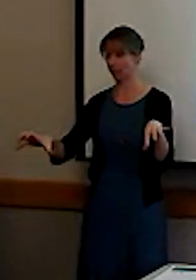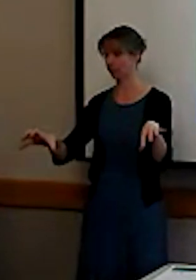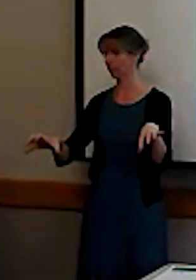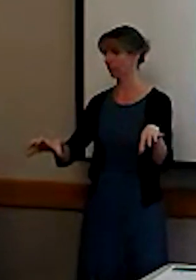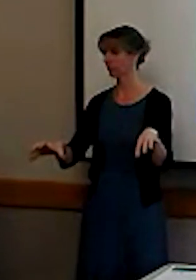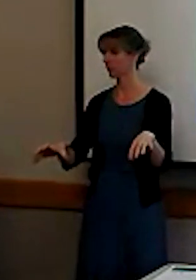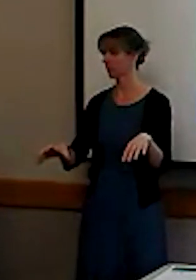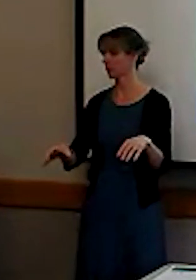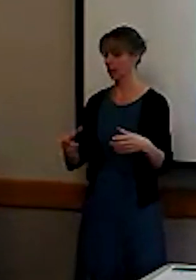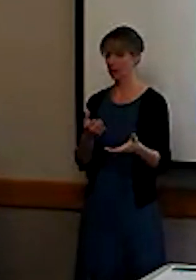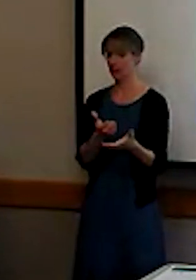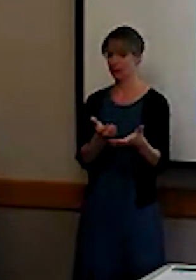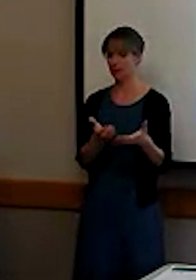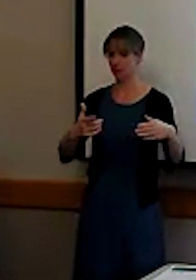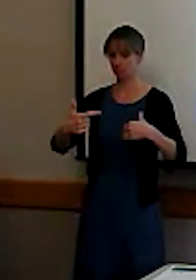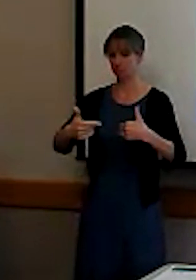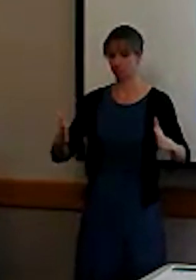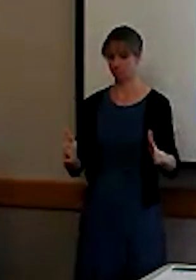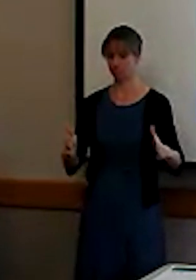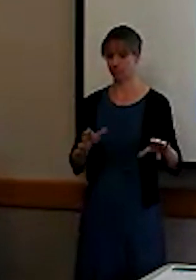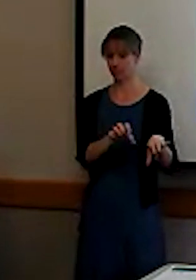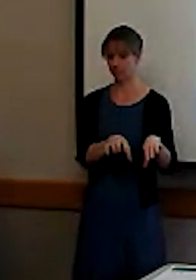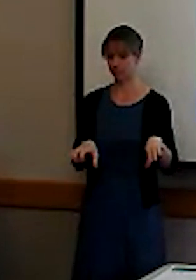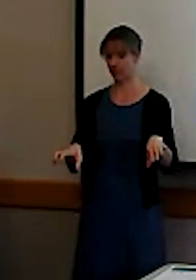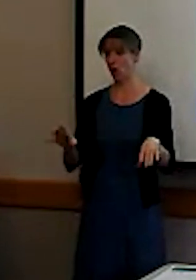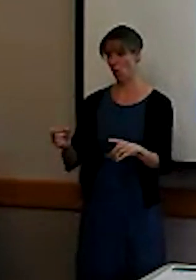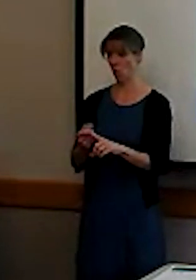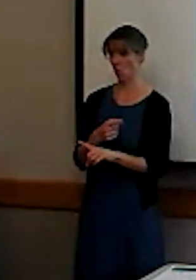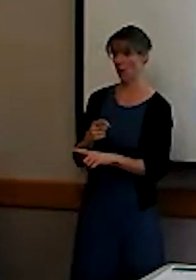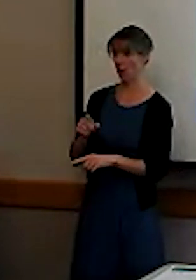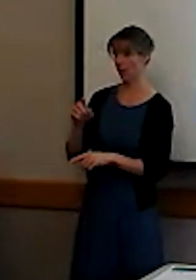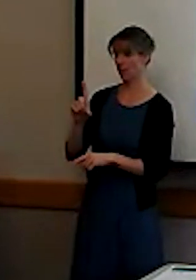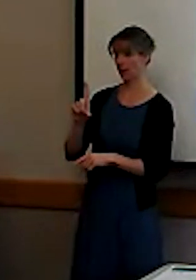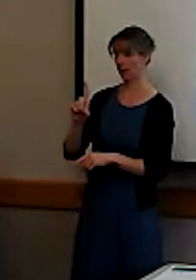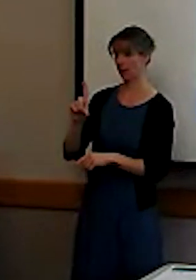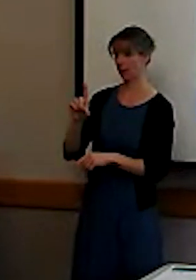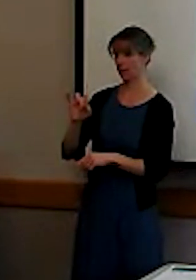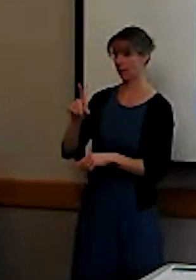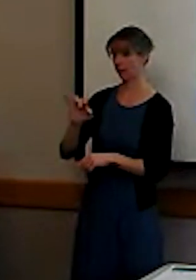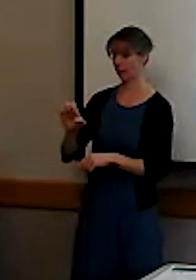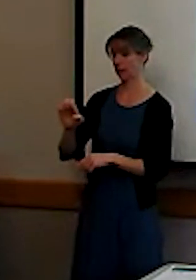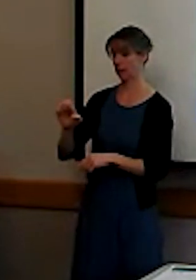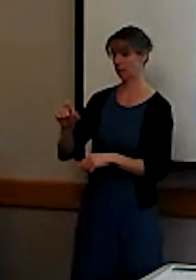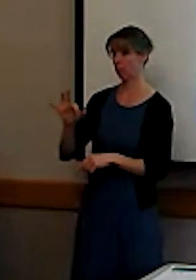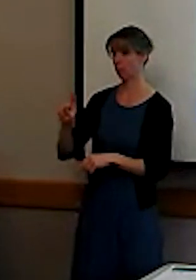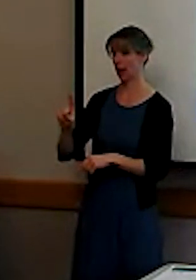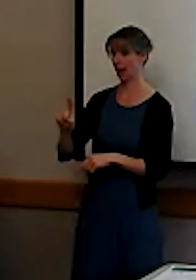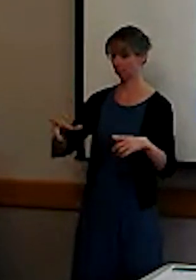on these disposable cutting boards. And just a side note, these are Dixie brand cutting